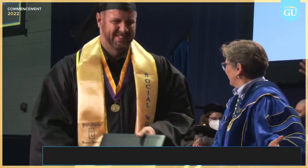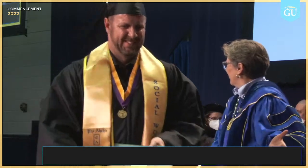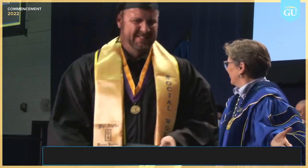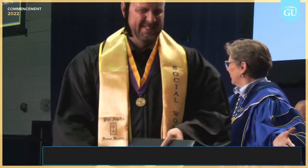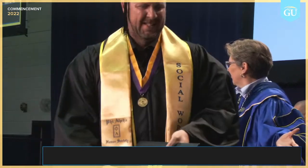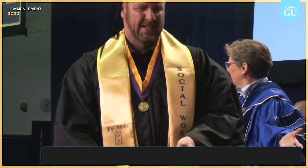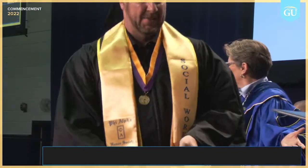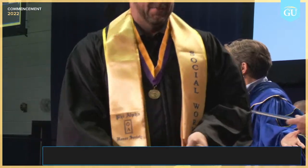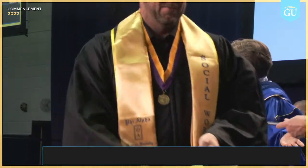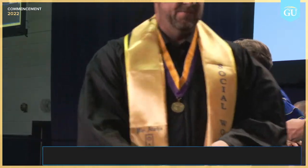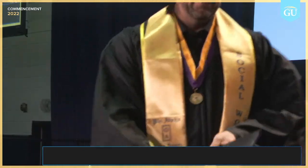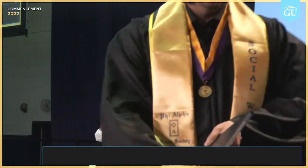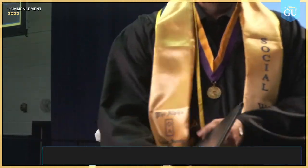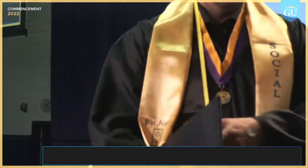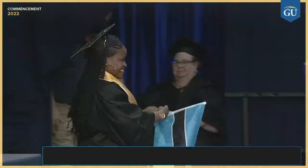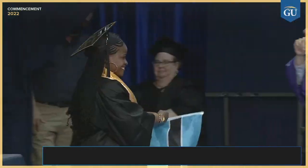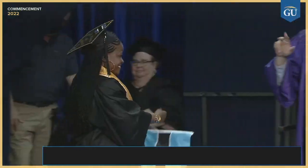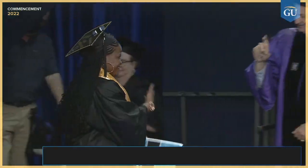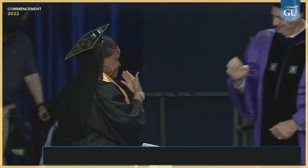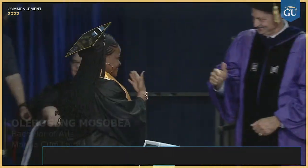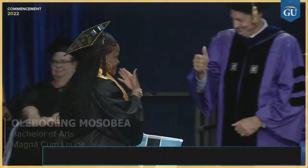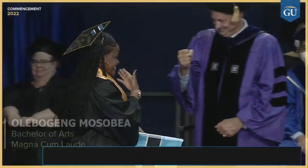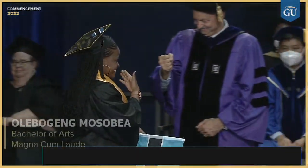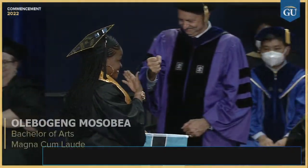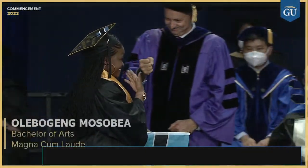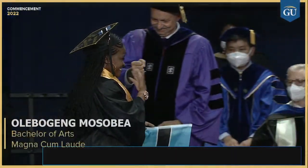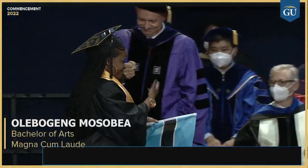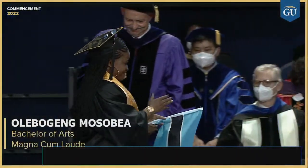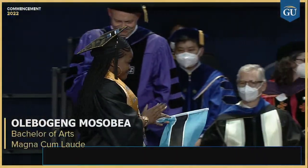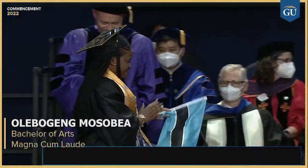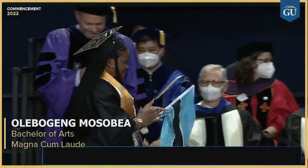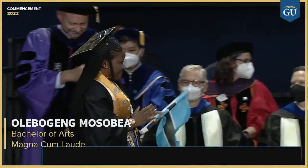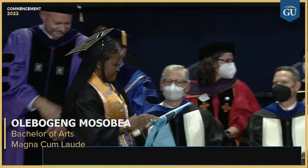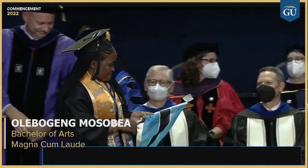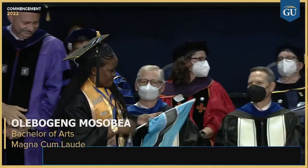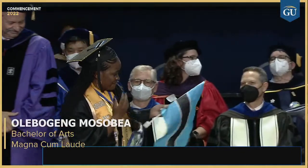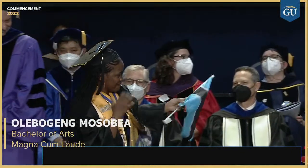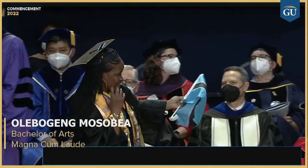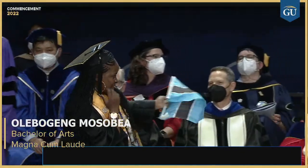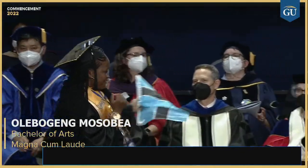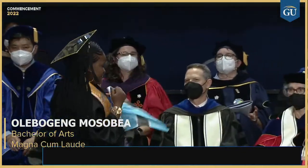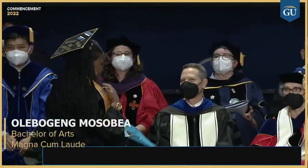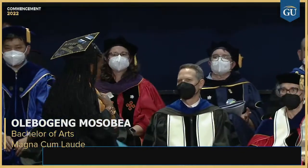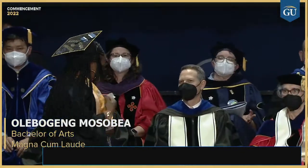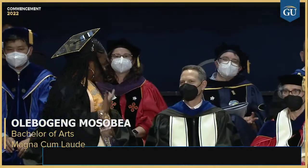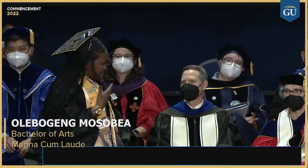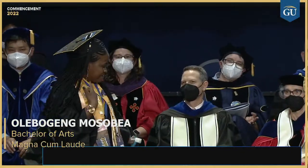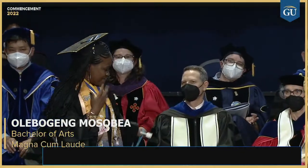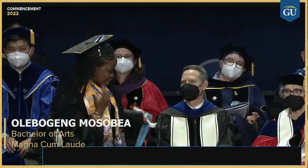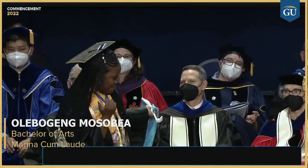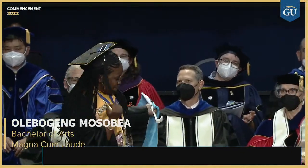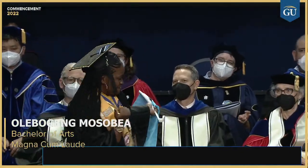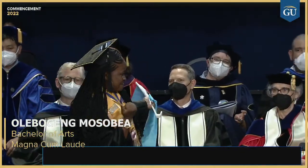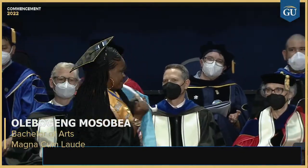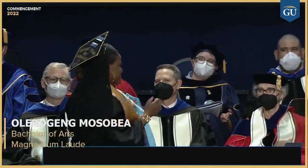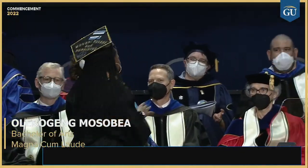Ole Bogne, Moso Obe, Bachelor of Arts, magna cum laude.